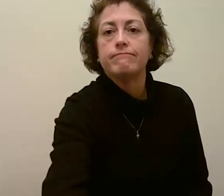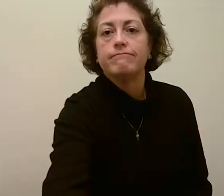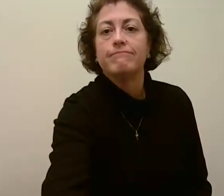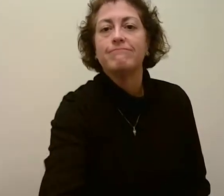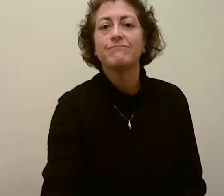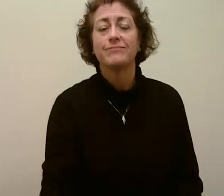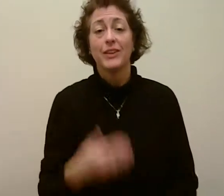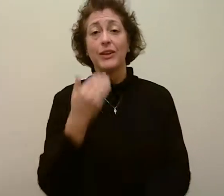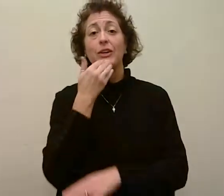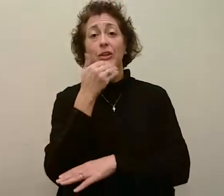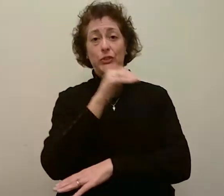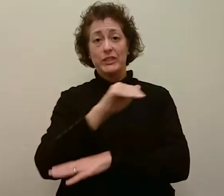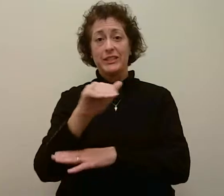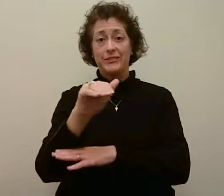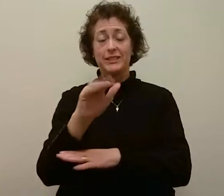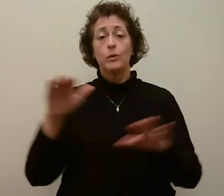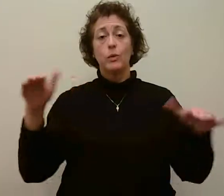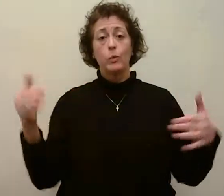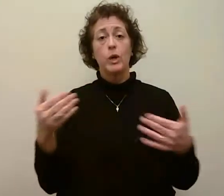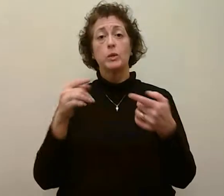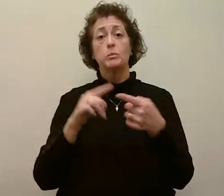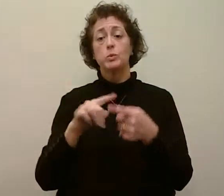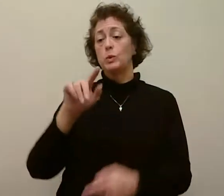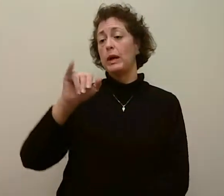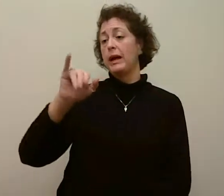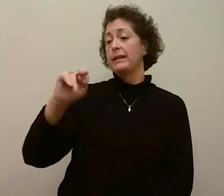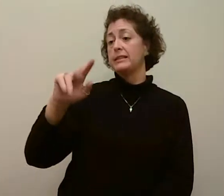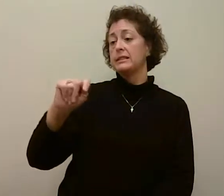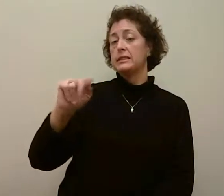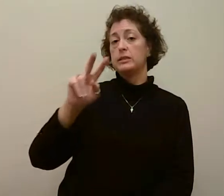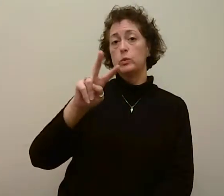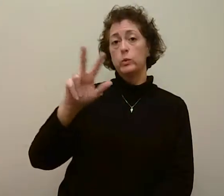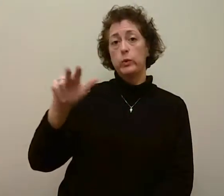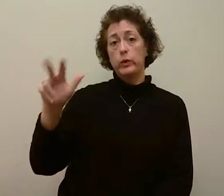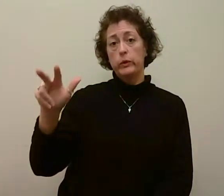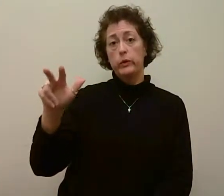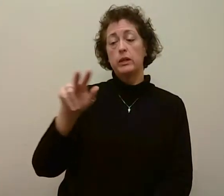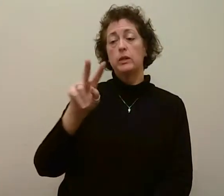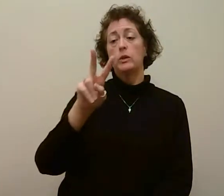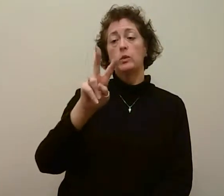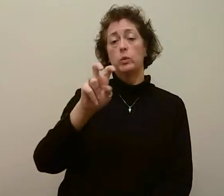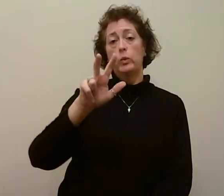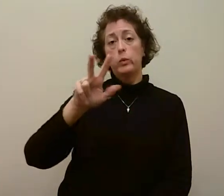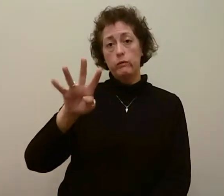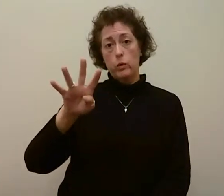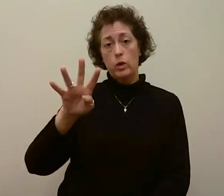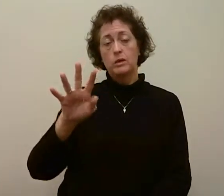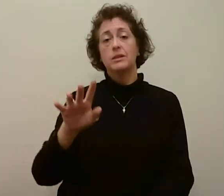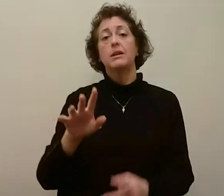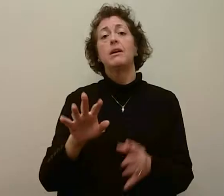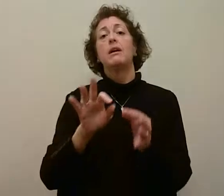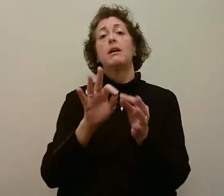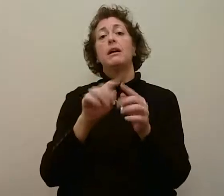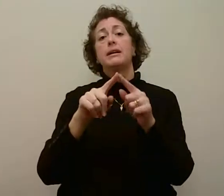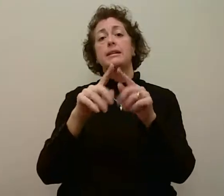Good evening. Welcome to INT 233-234. This is your simultaneous